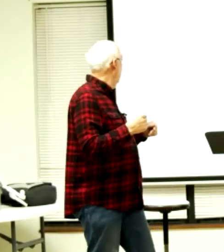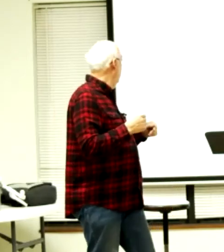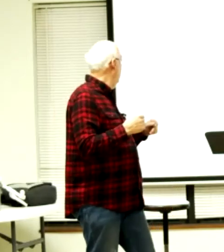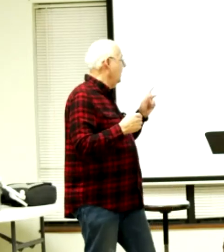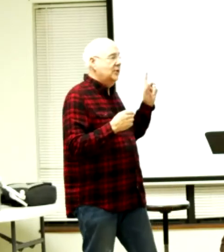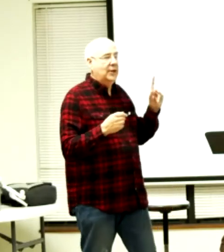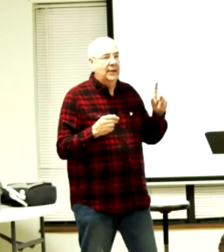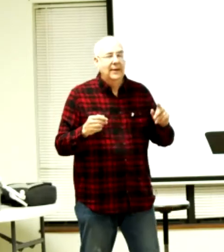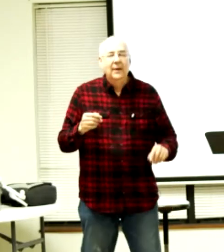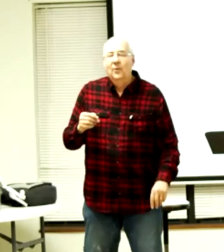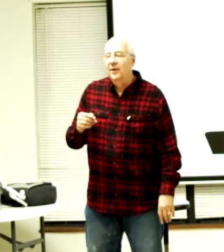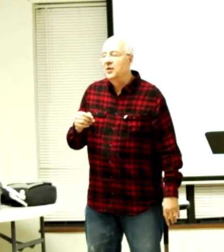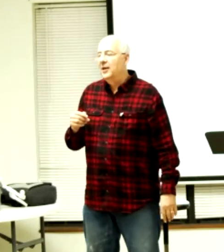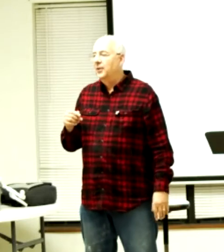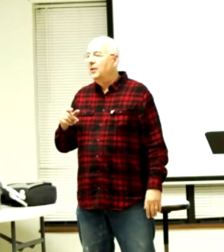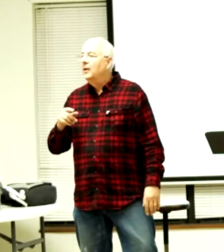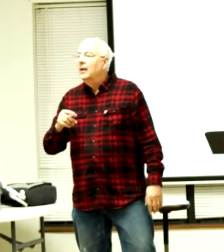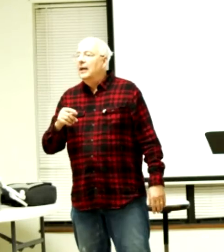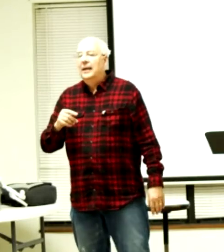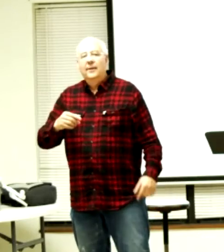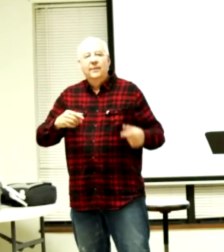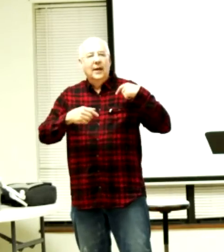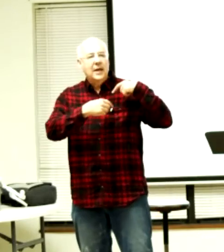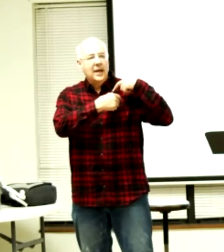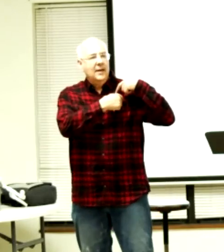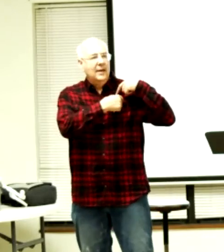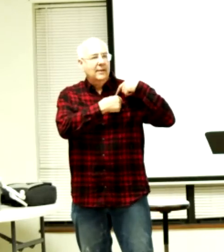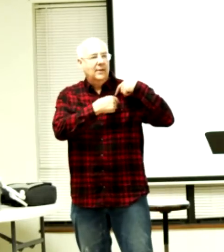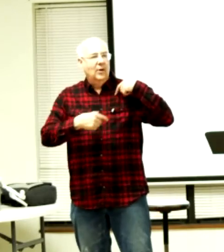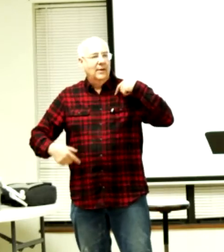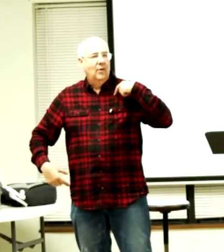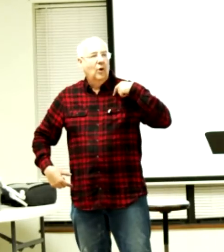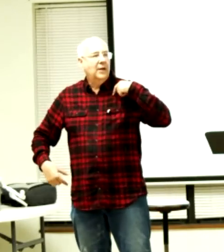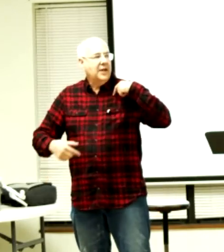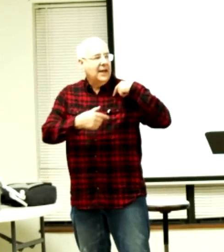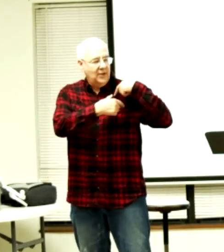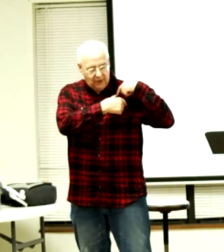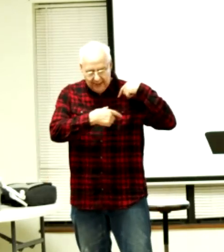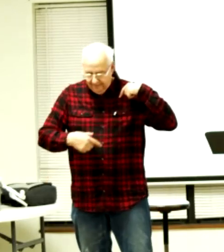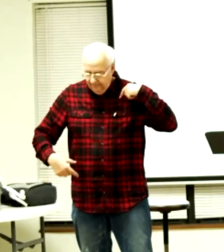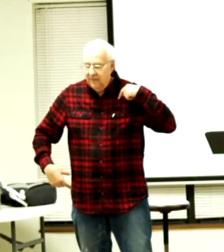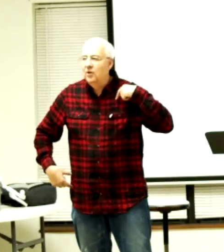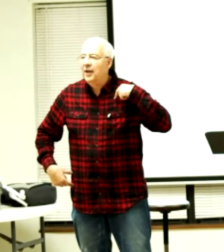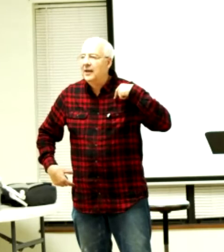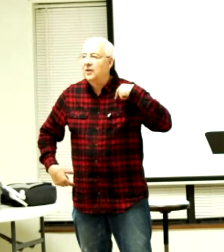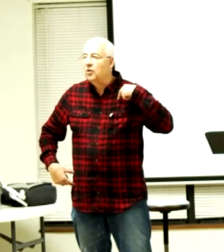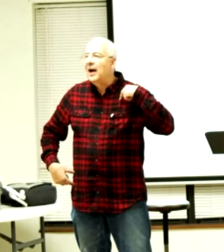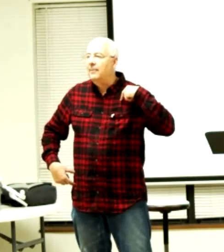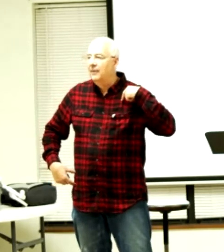Lord is one of the signs we'll do. A king or royalty has this, usually has this stripe,